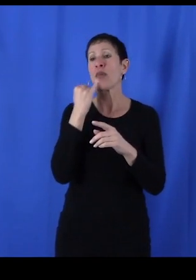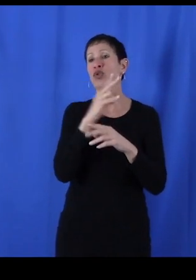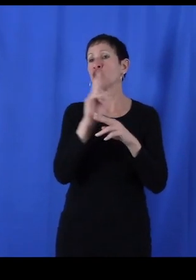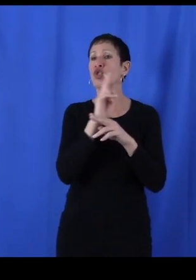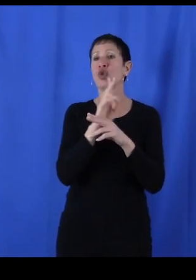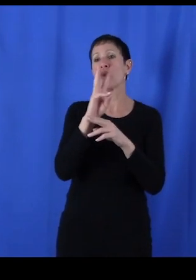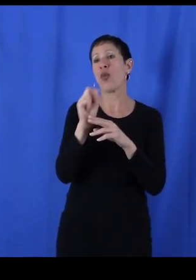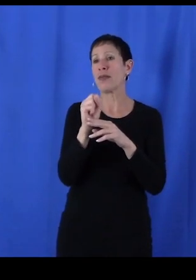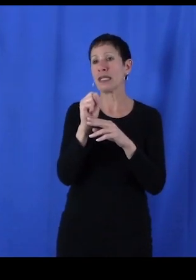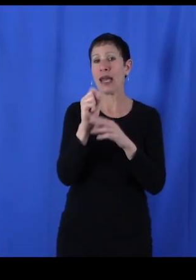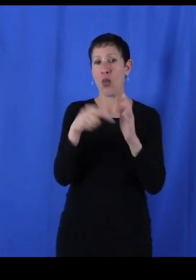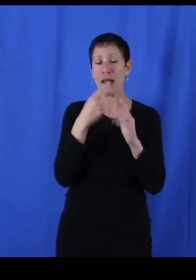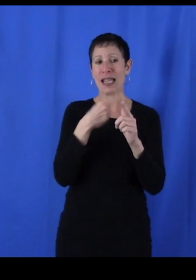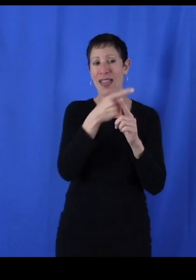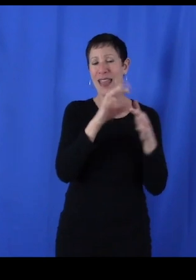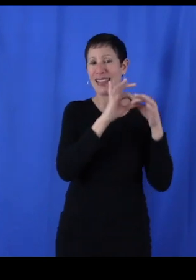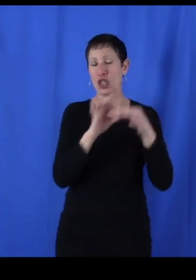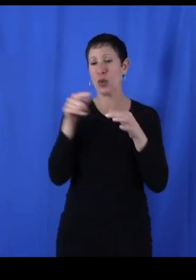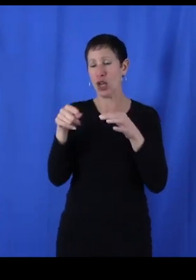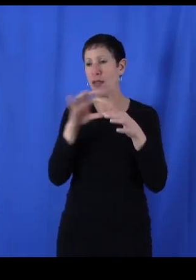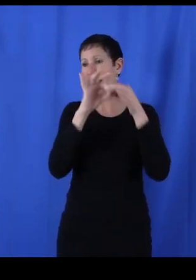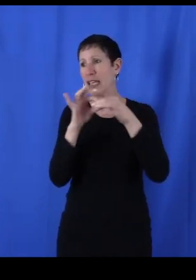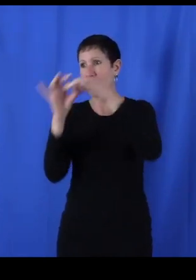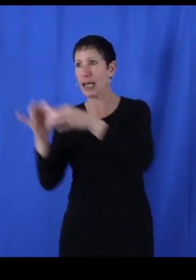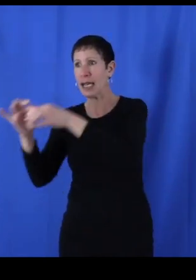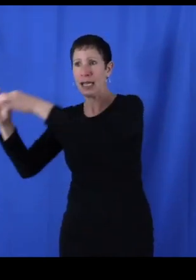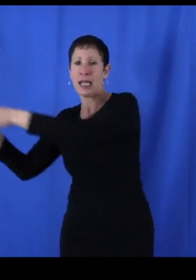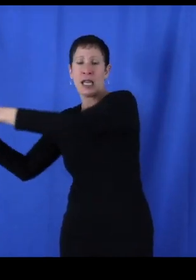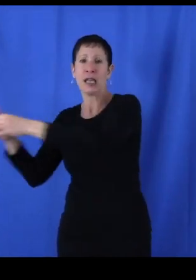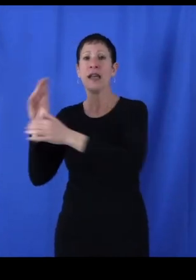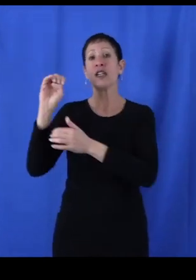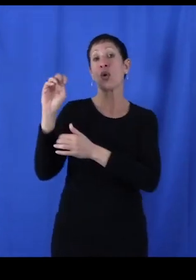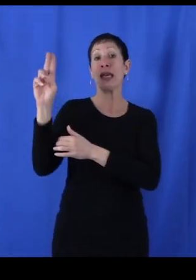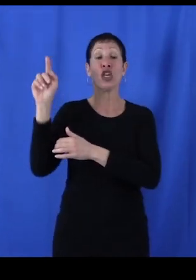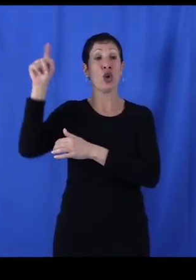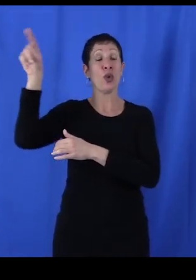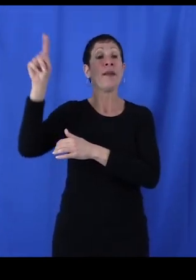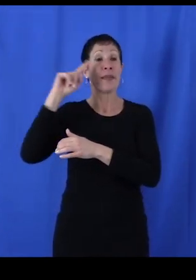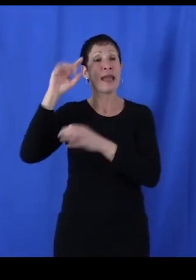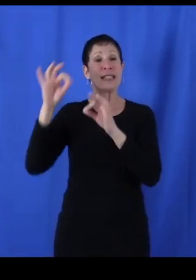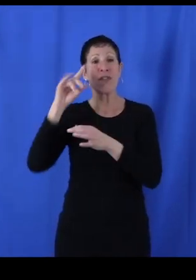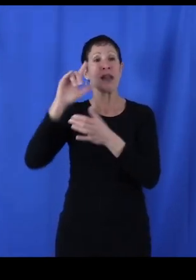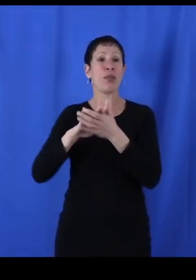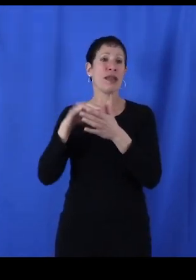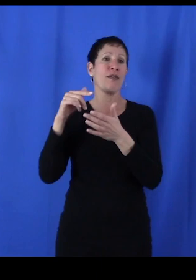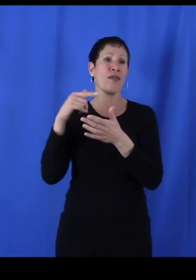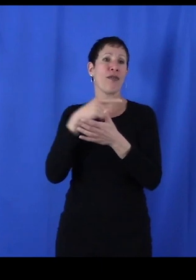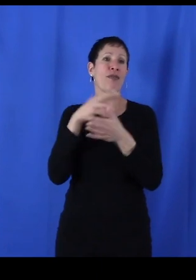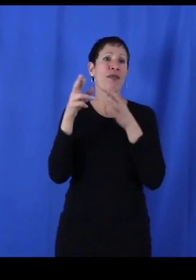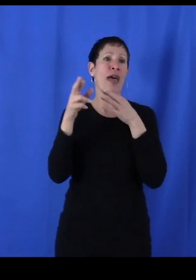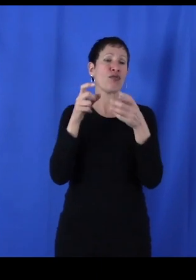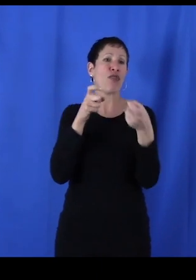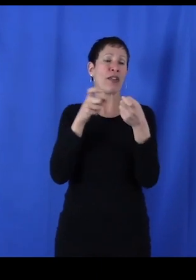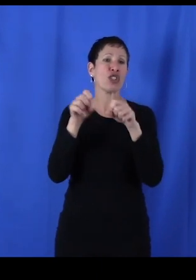then used to link here, that's then used to link X, Y, and Z. So the Europeans definitely believe that this is possible. Right